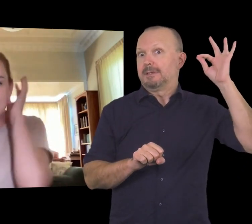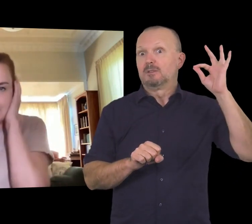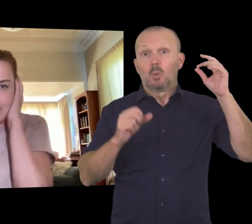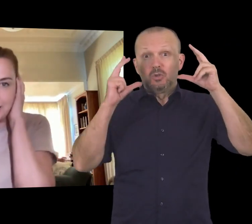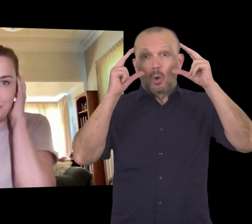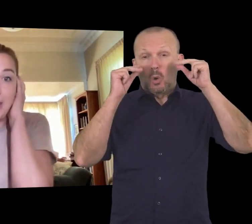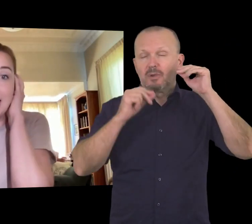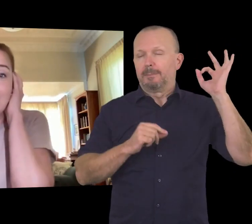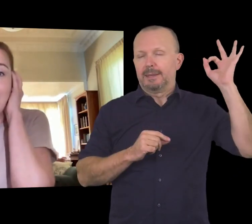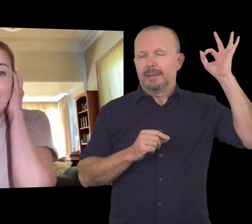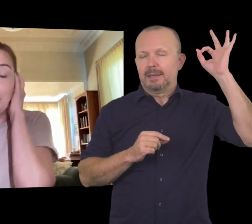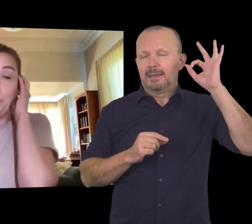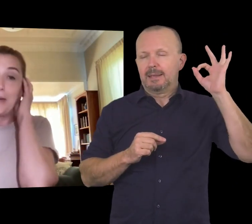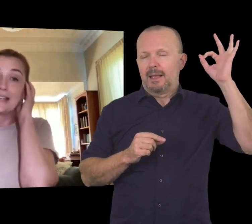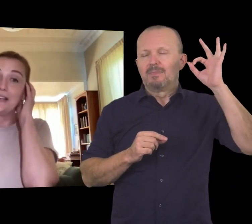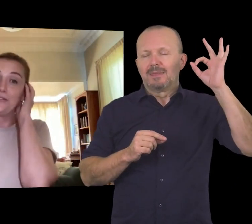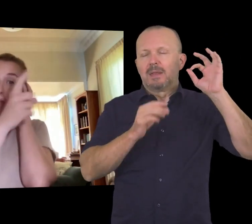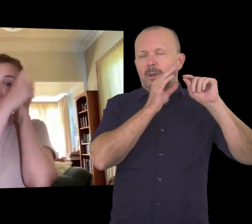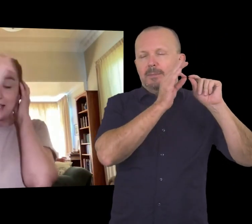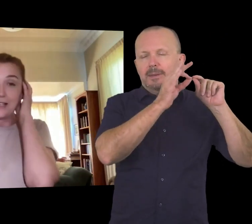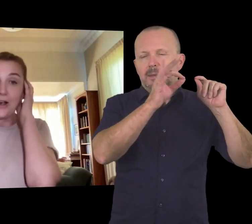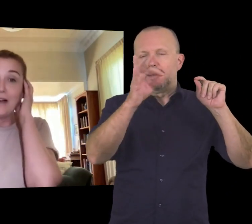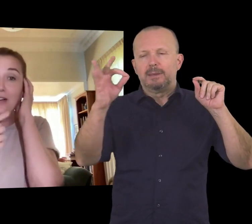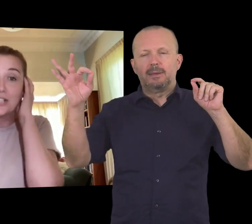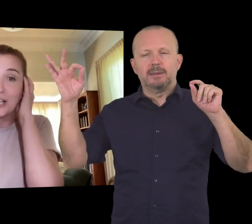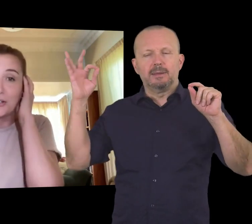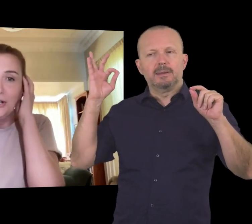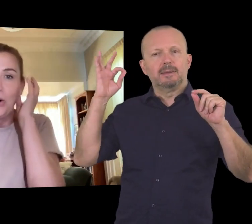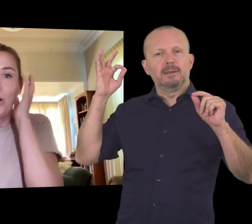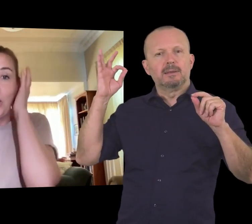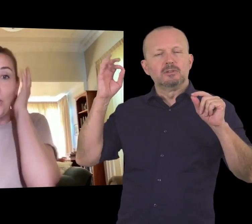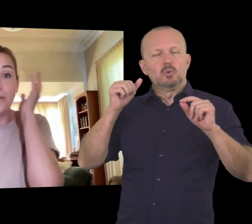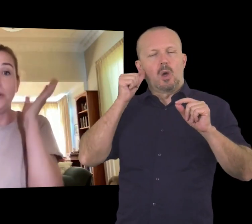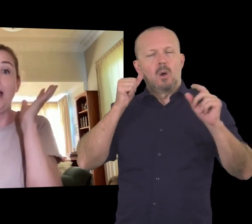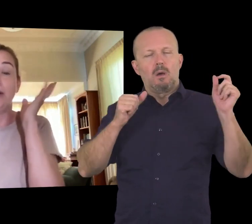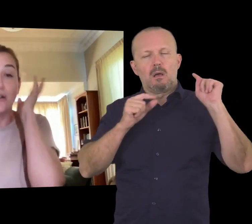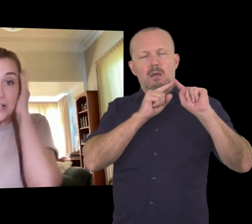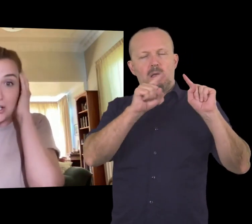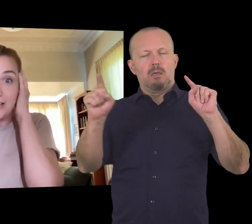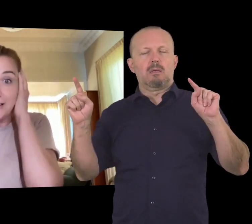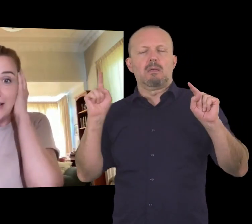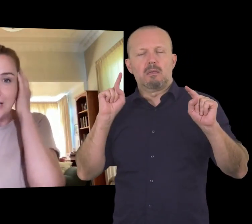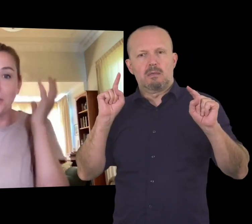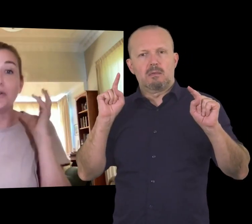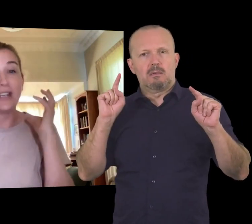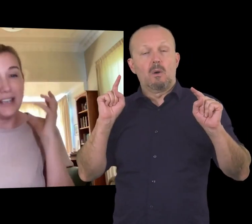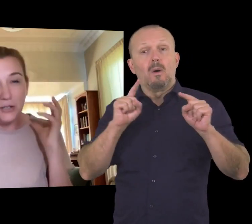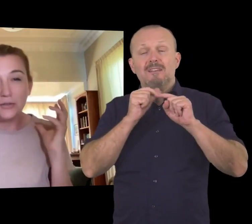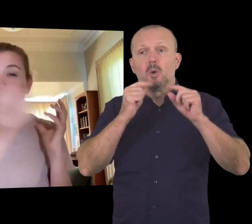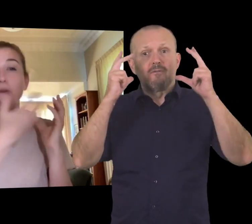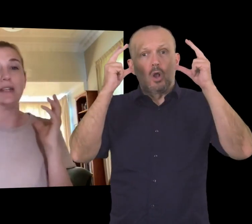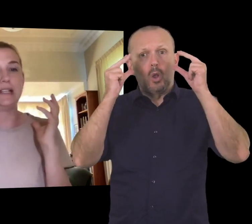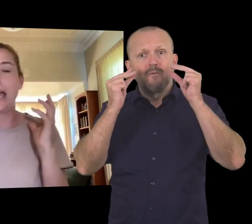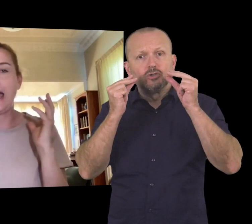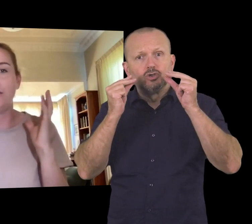and listen to that bee, it will be as if the bee is around you. Or if you have low vision and do it,